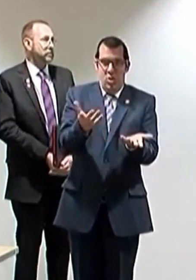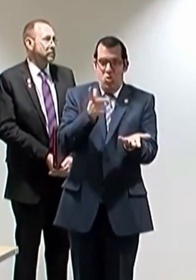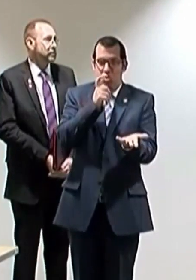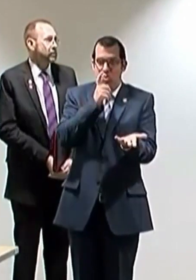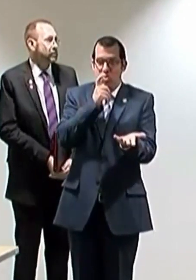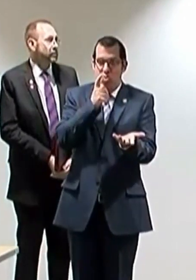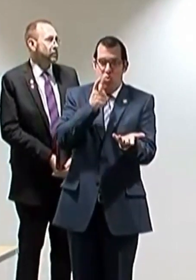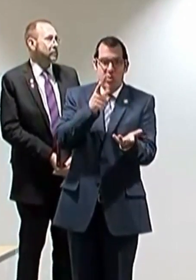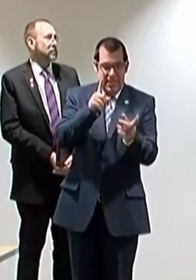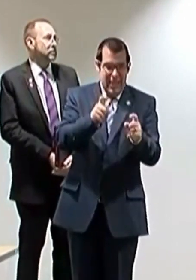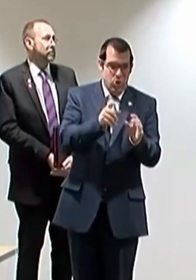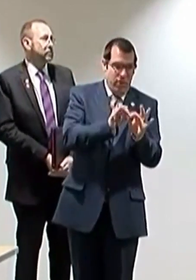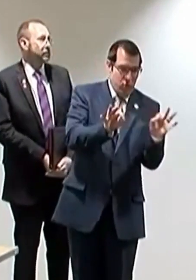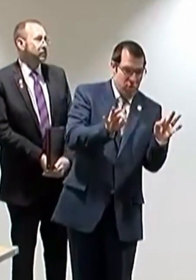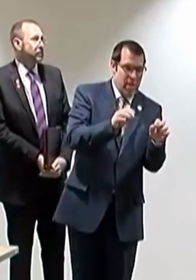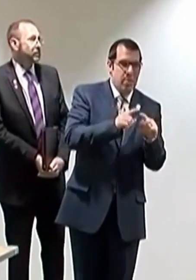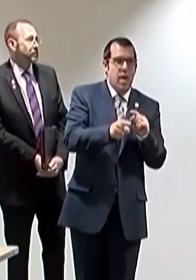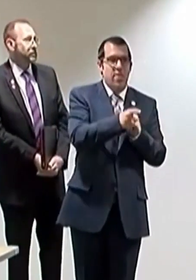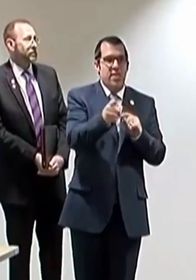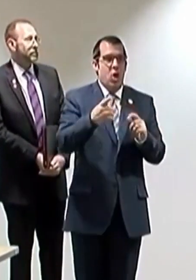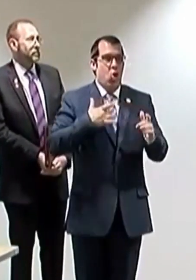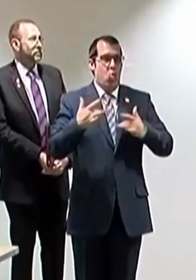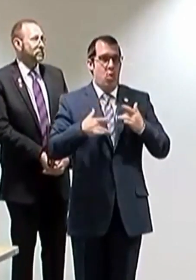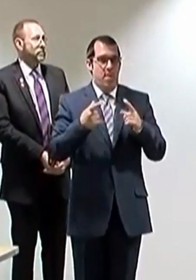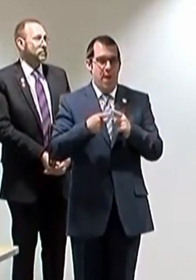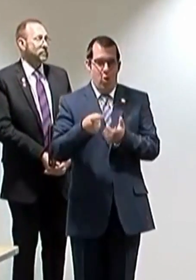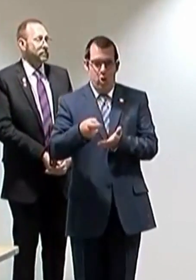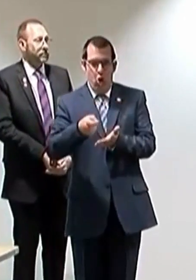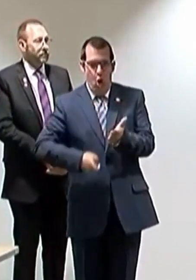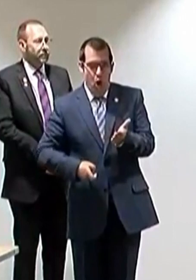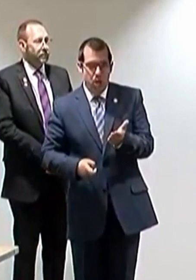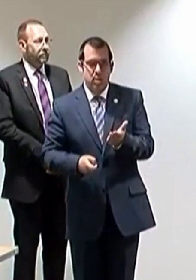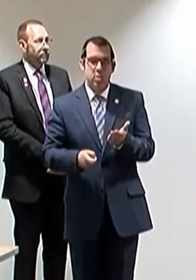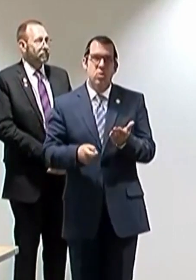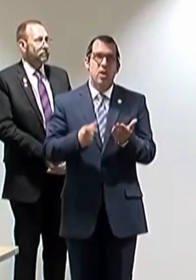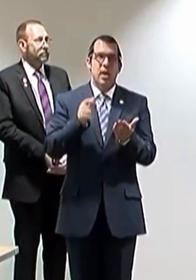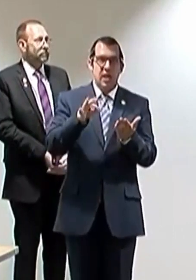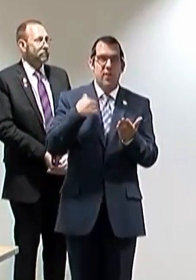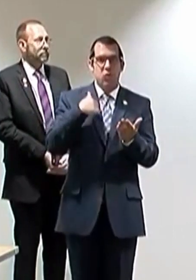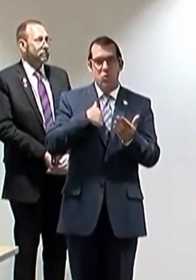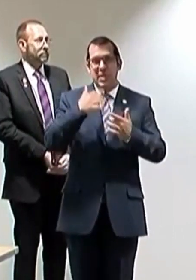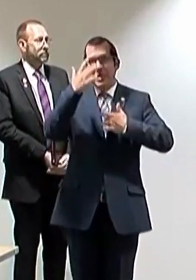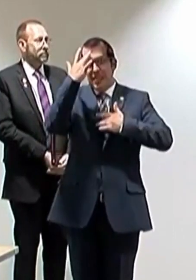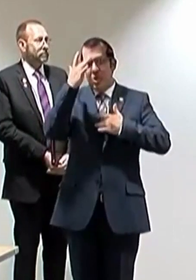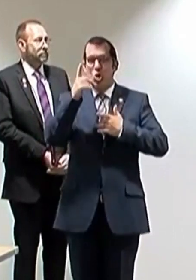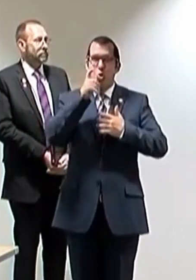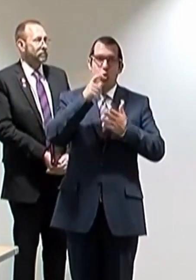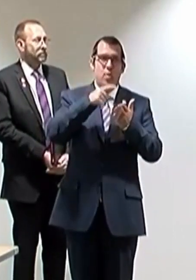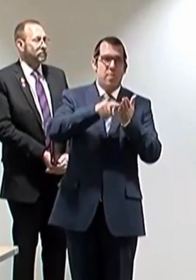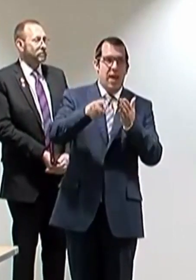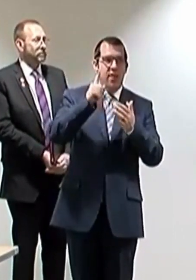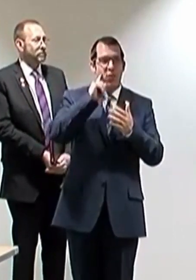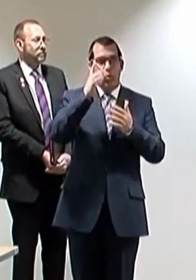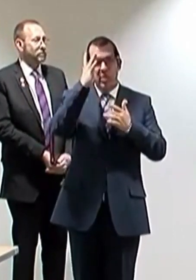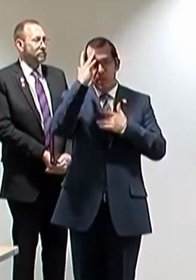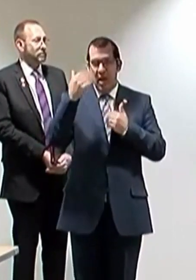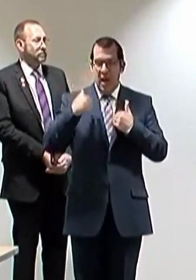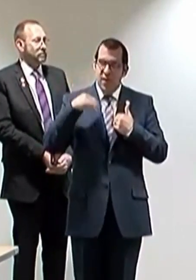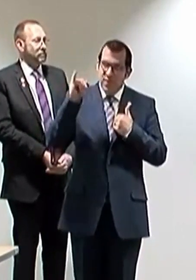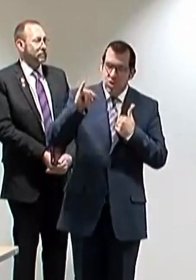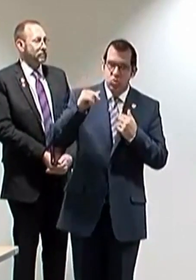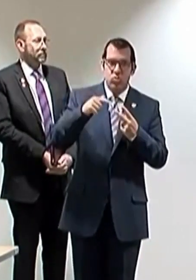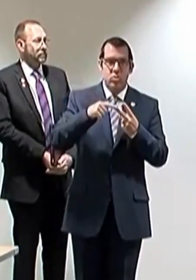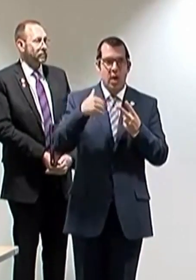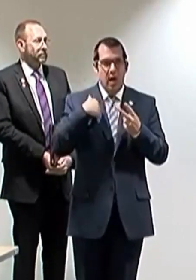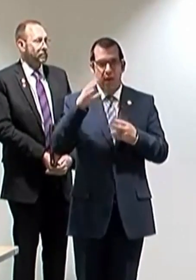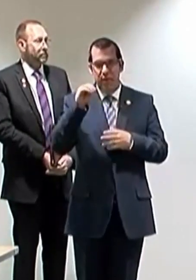tests are free, but then they worry about their cost. Well, if we are sick, who's going to pay for that? Do we have insurance? Do we have